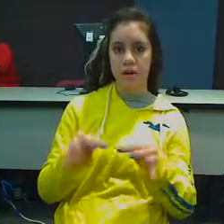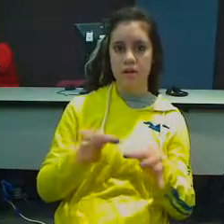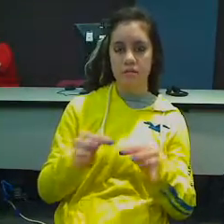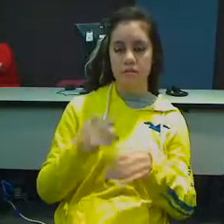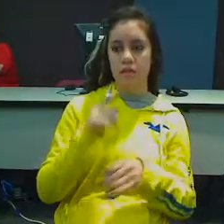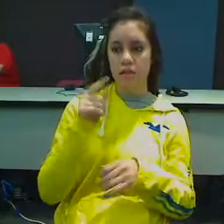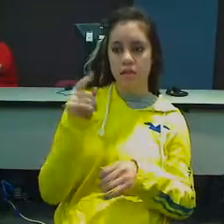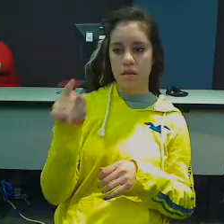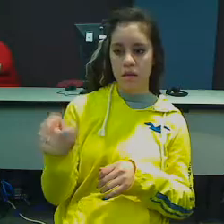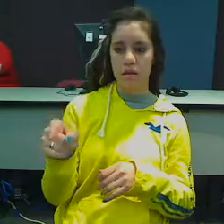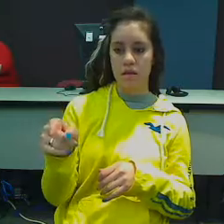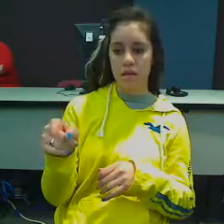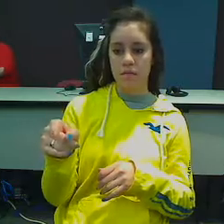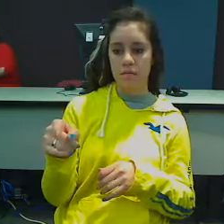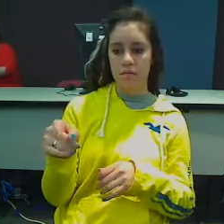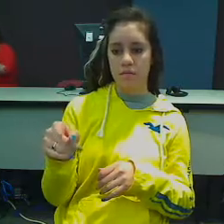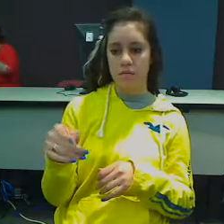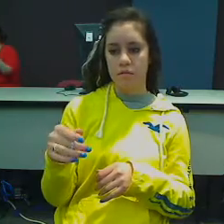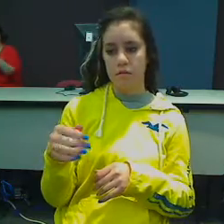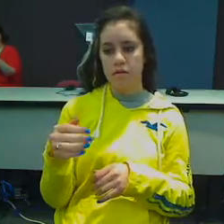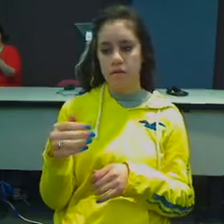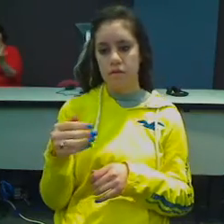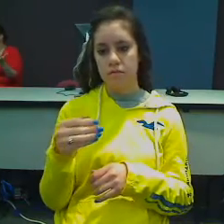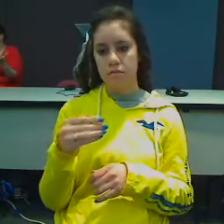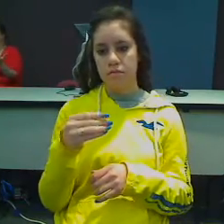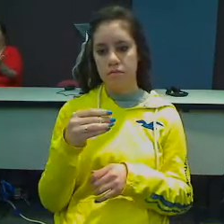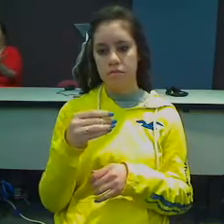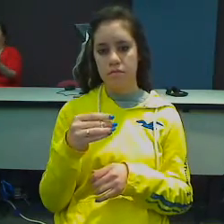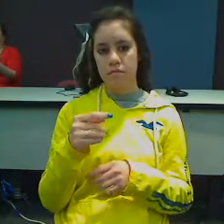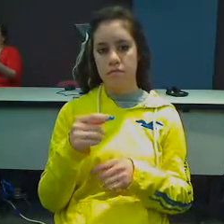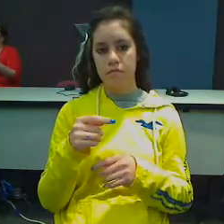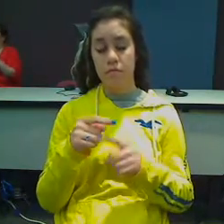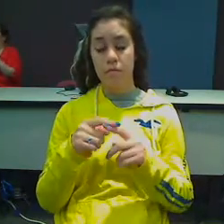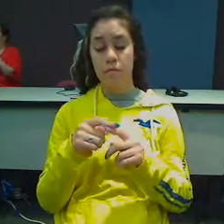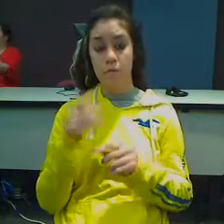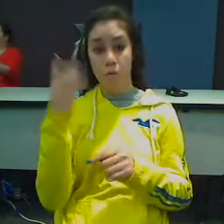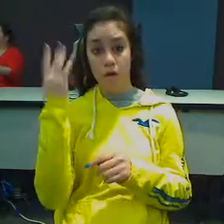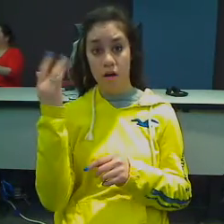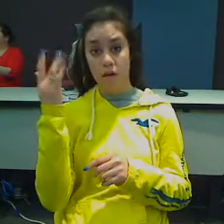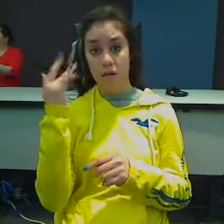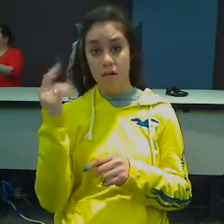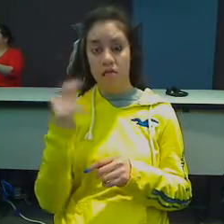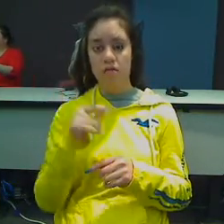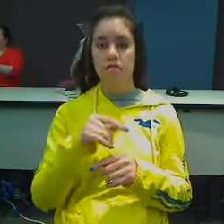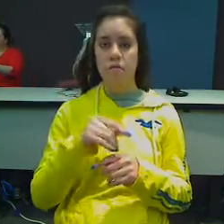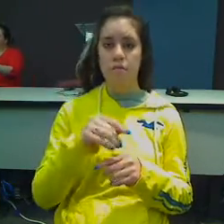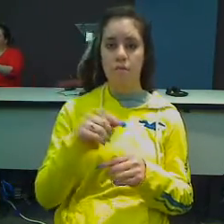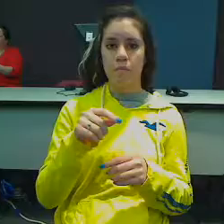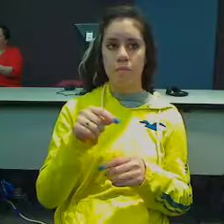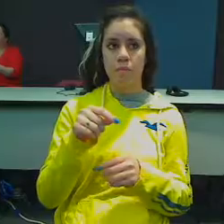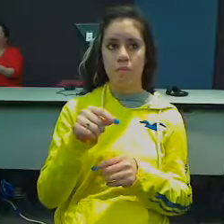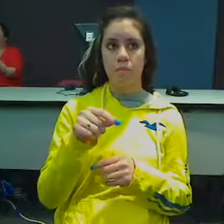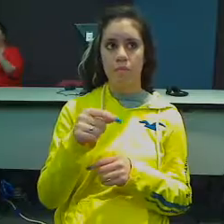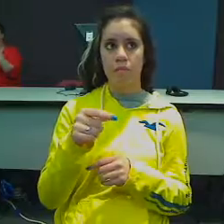it. Now, when I'm giving its location, I'm giving them a sequence of